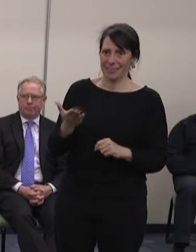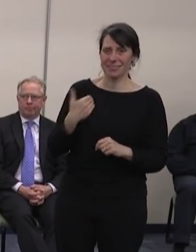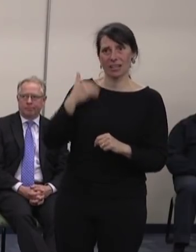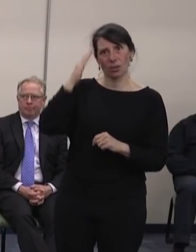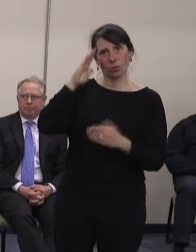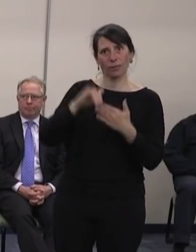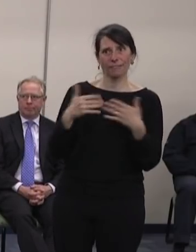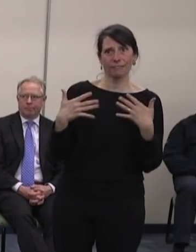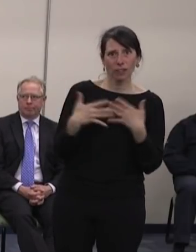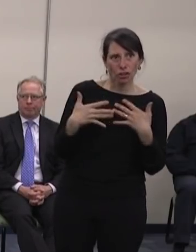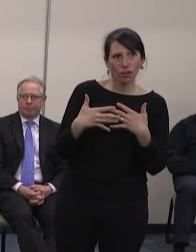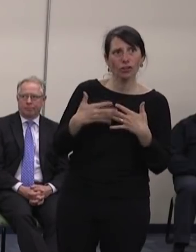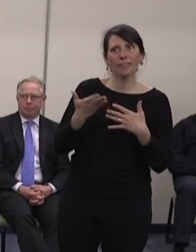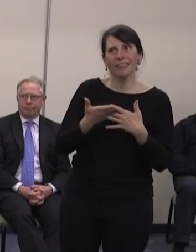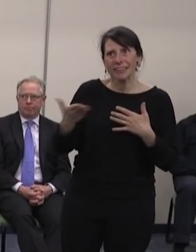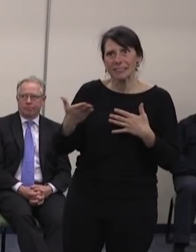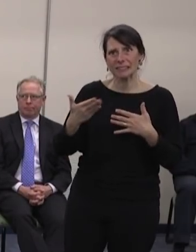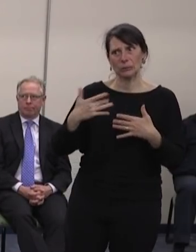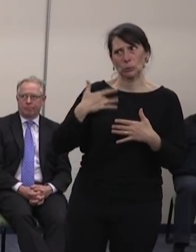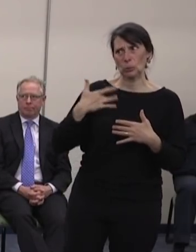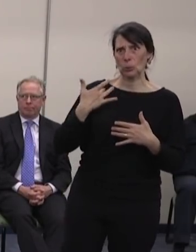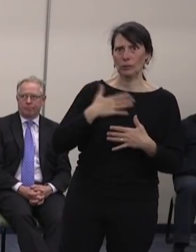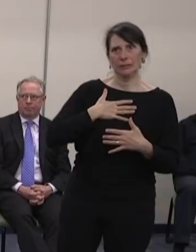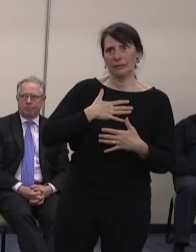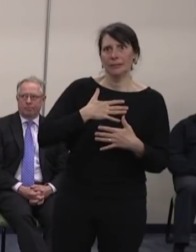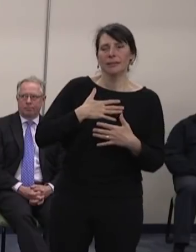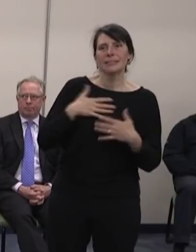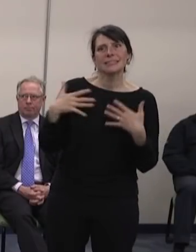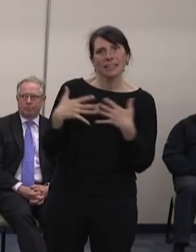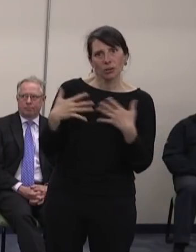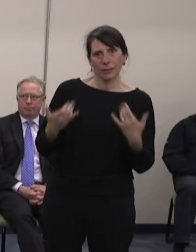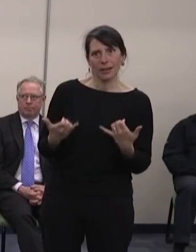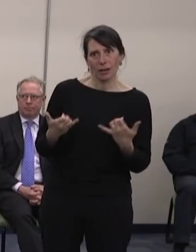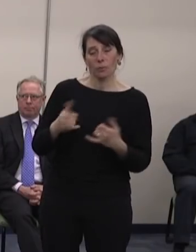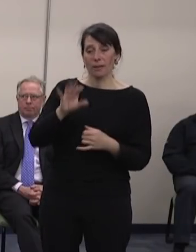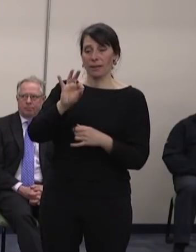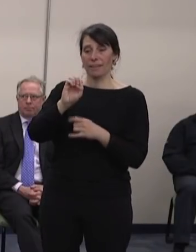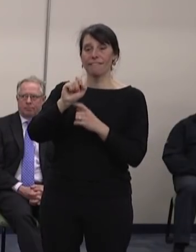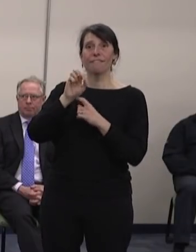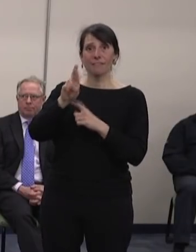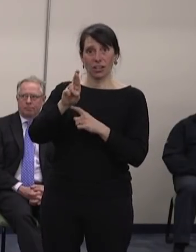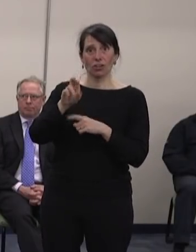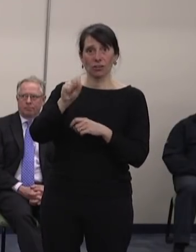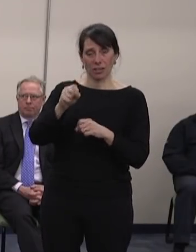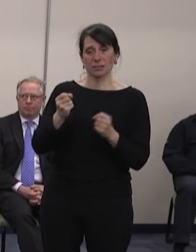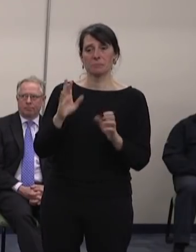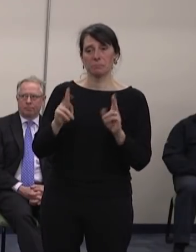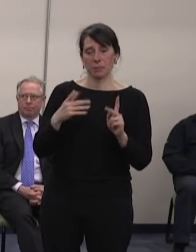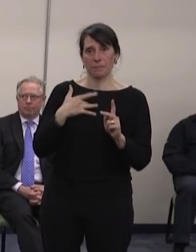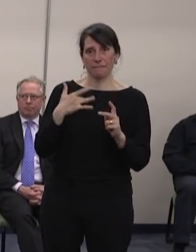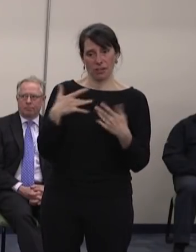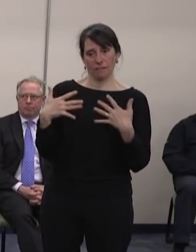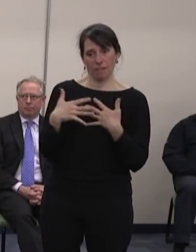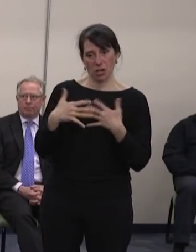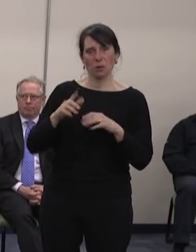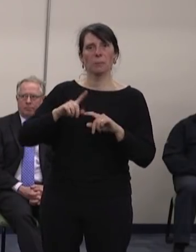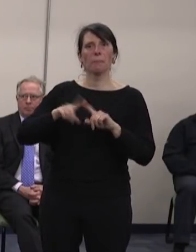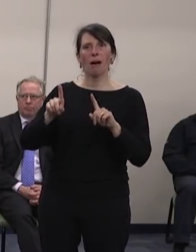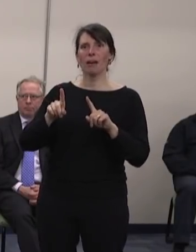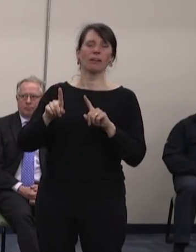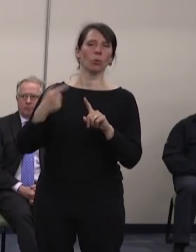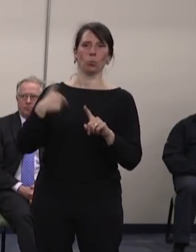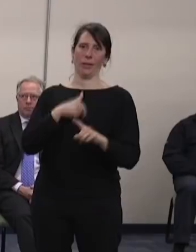for generations. While fear is real, it is not absolute. Fear will not have the last